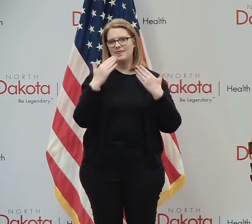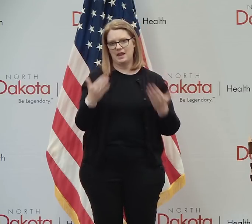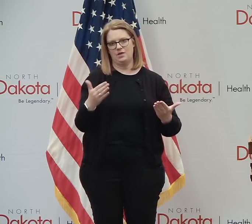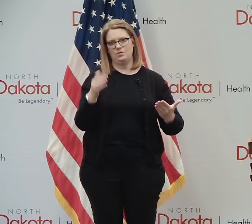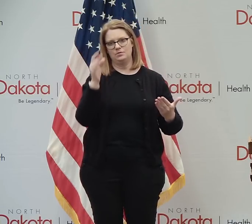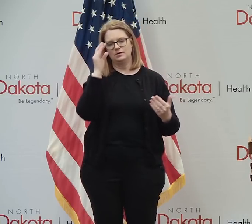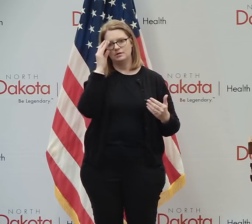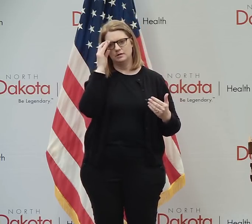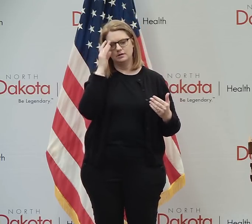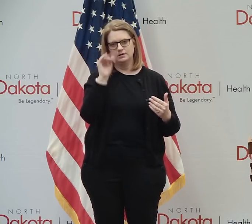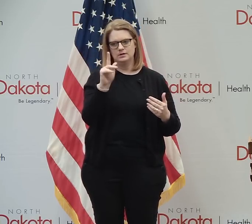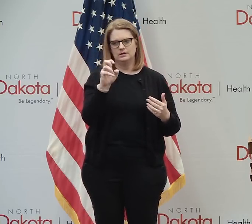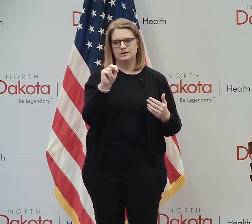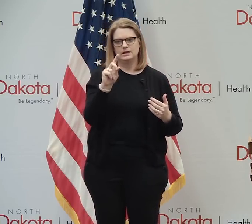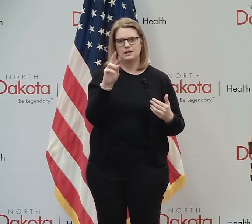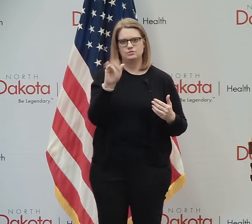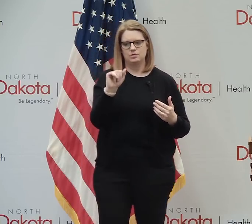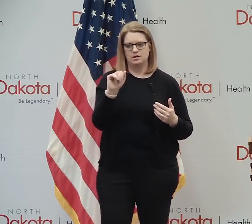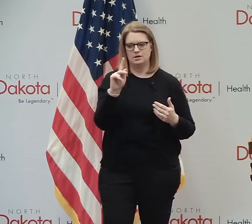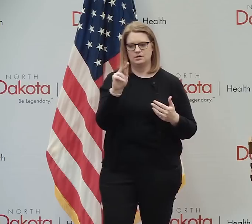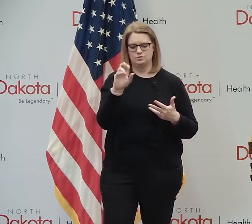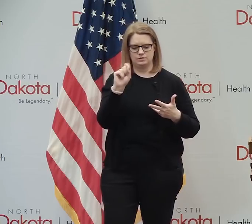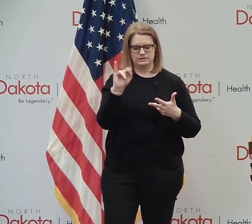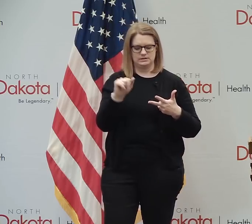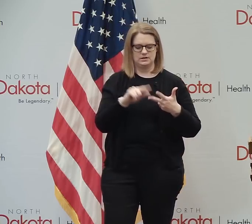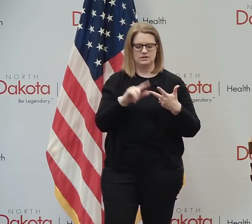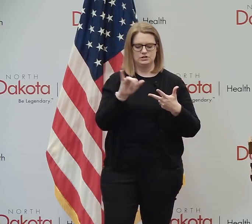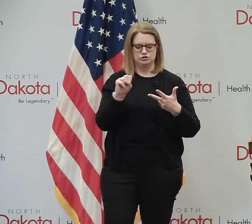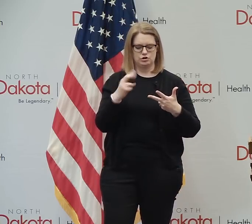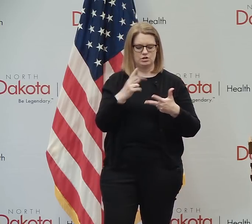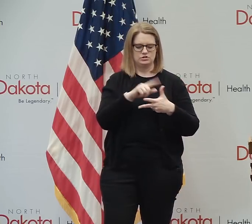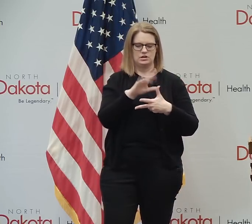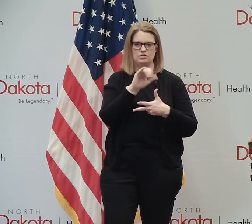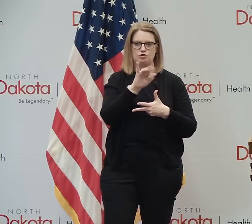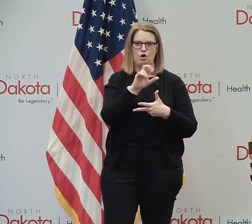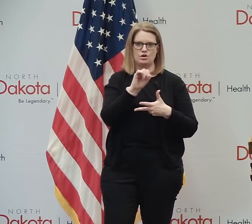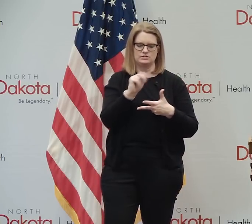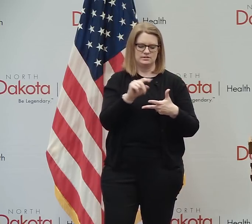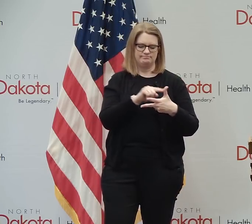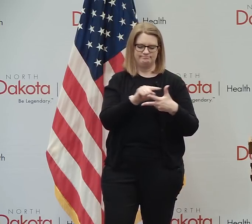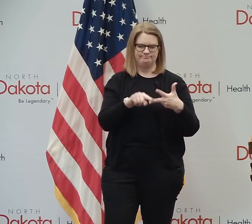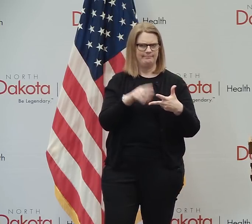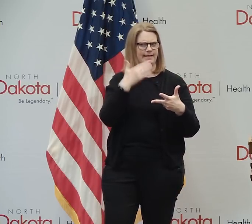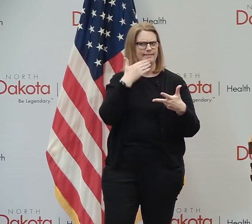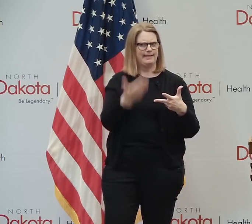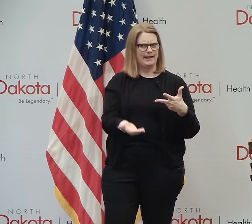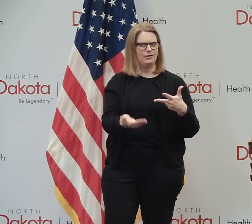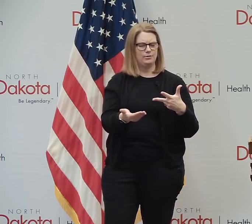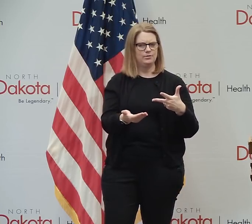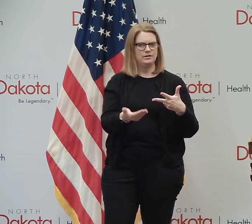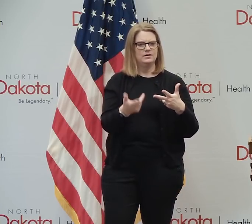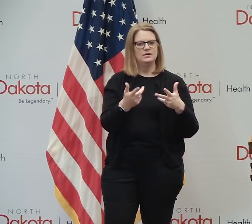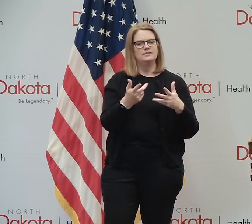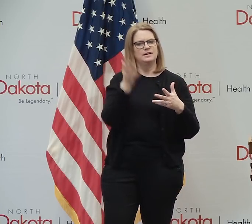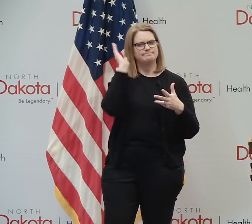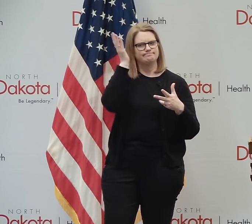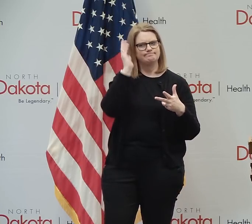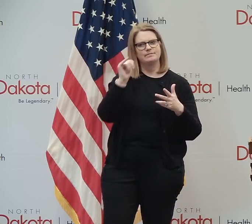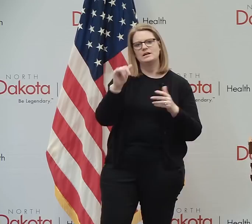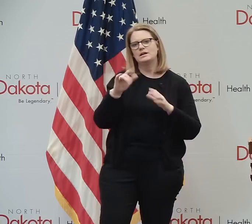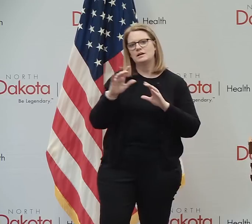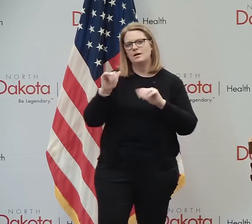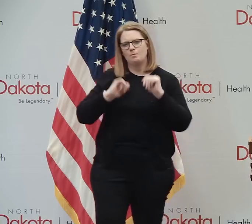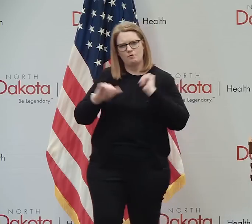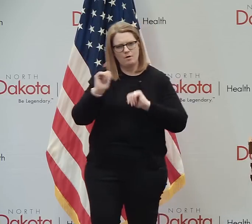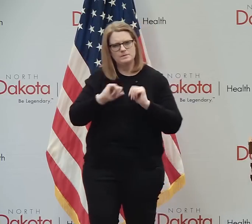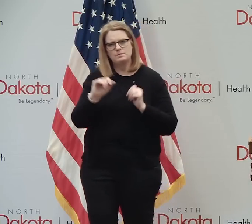So Kendra and Krista from Tiger Lily, Joss and Carson, they're going to have words from all of them, a performance by Tiger